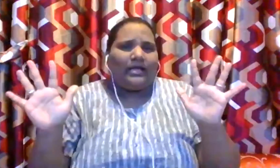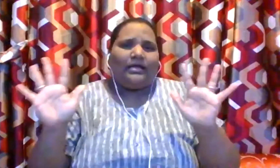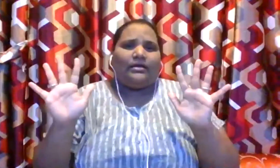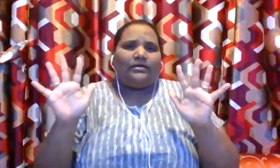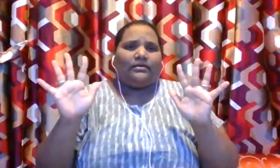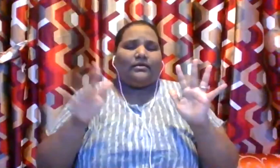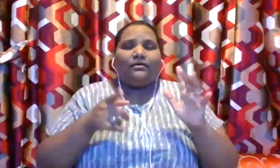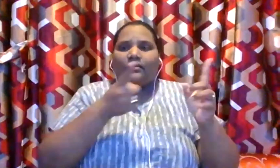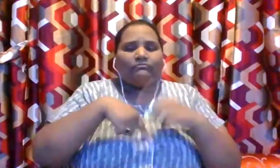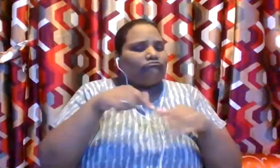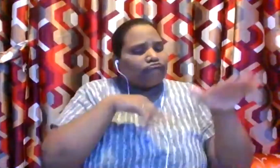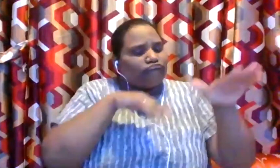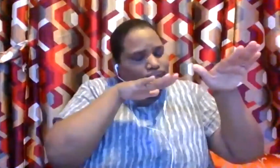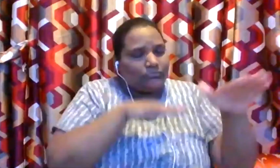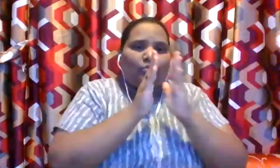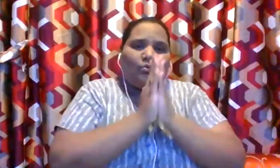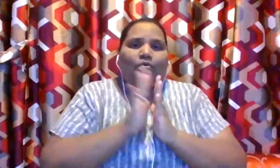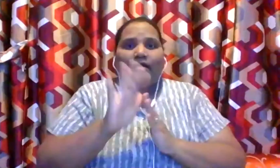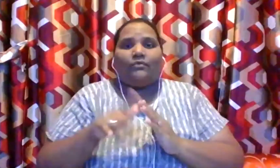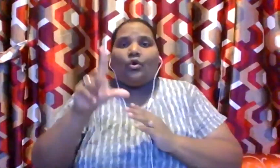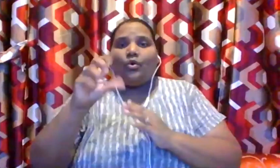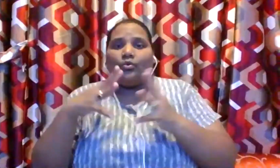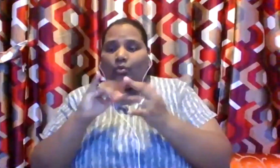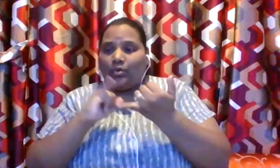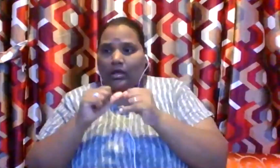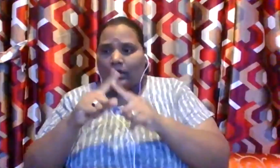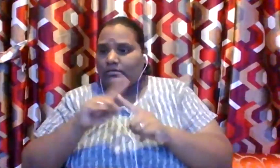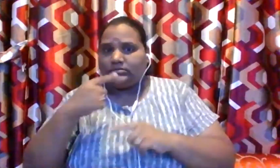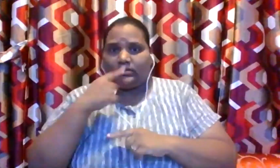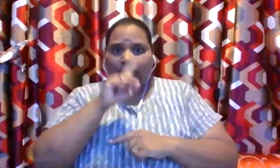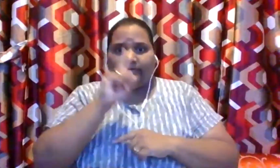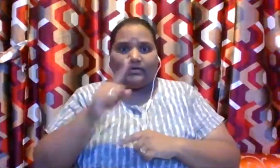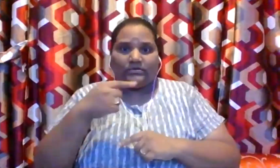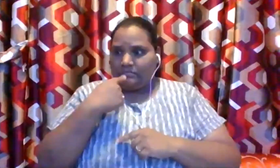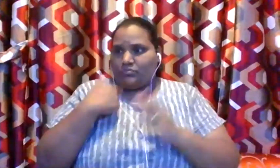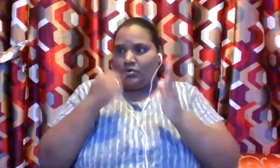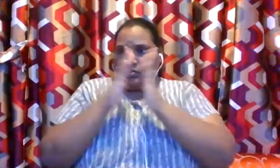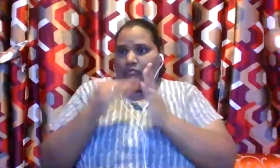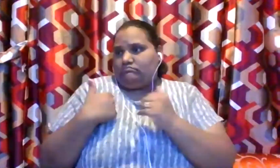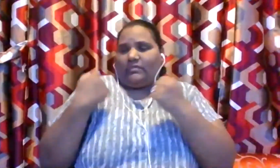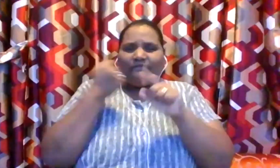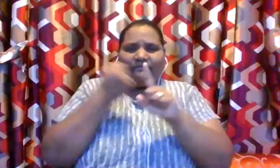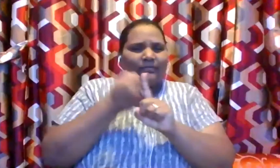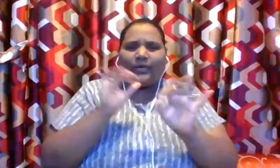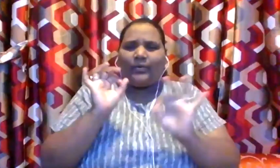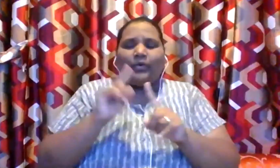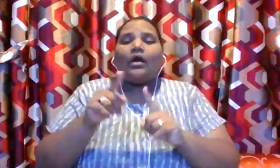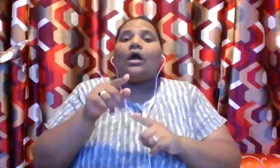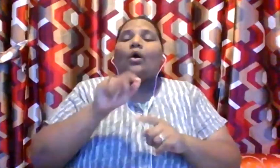of a quality. For him, everybody is a soul. Everybody is part of the Lord.